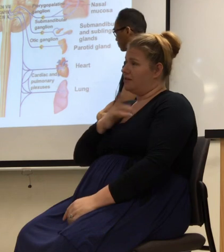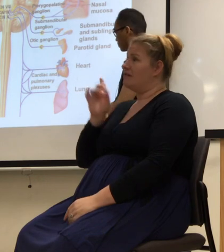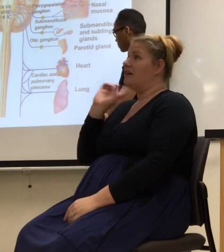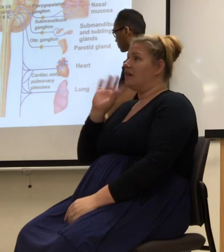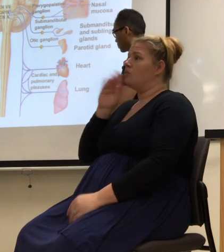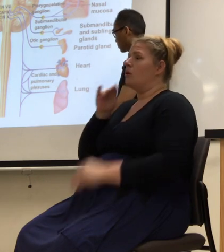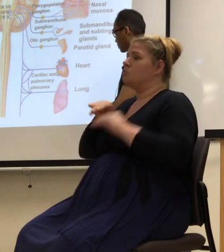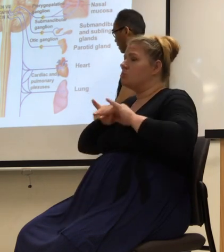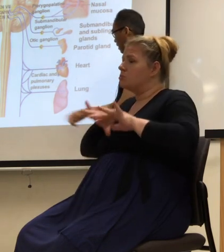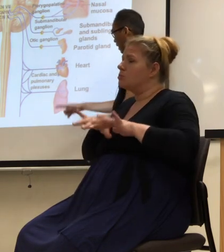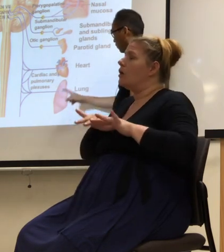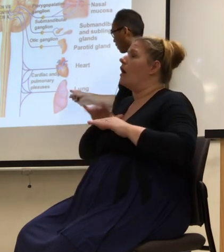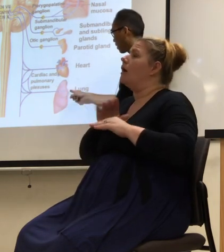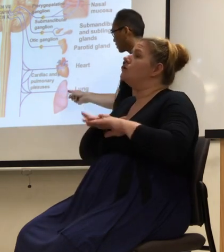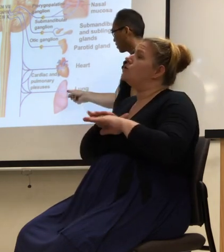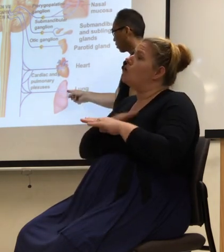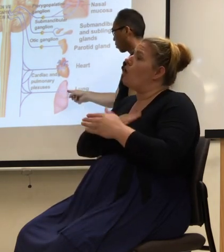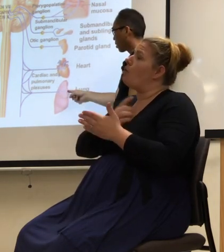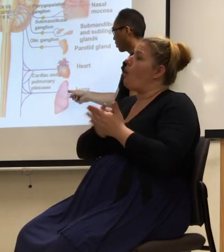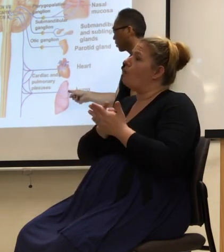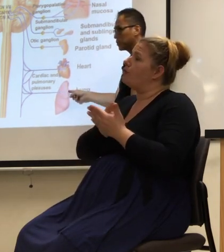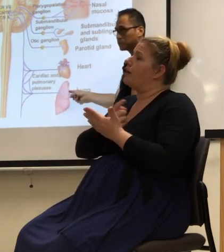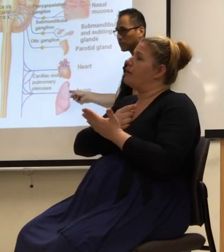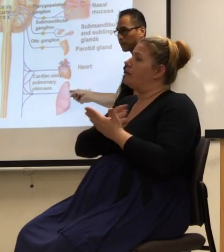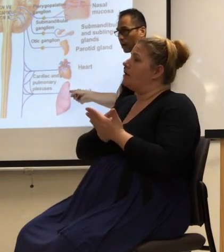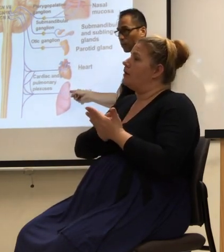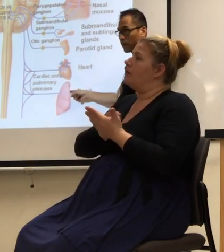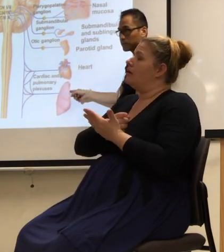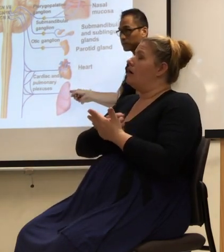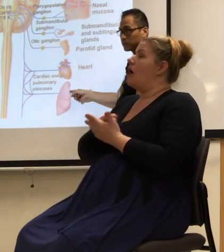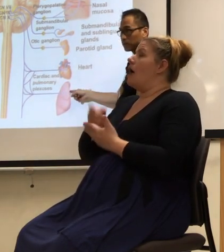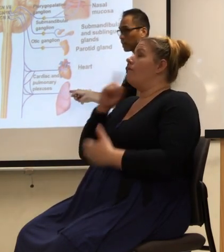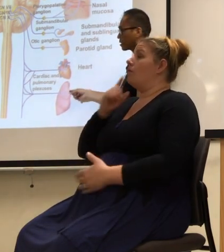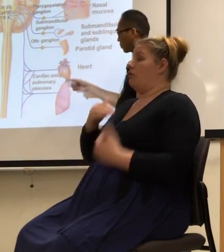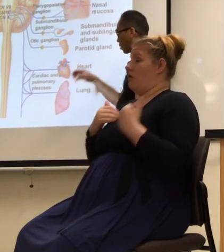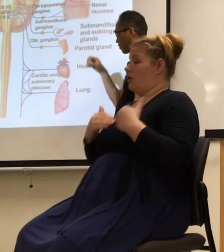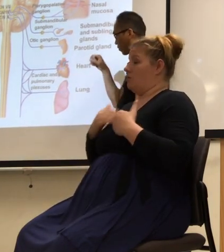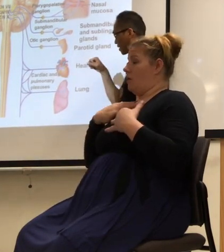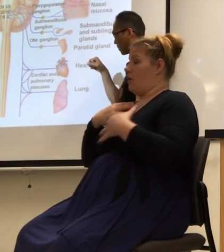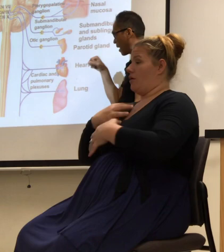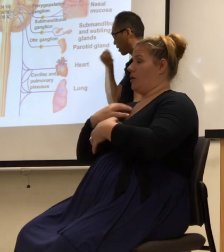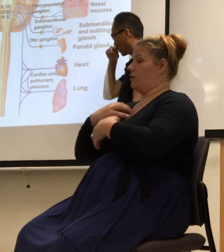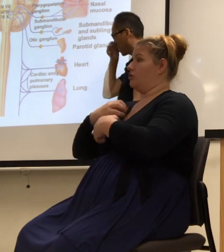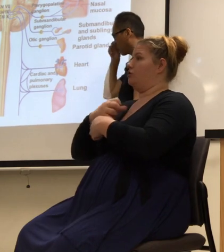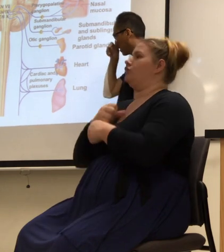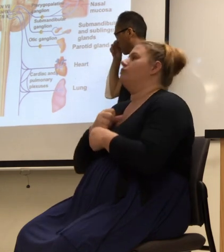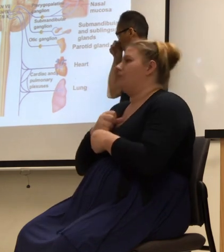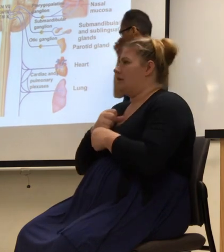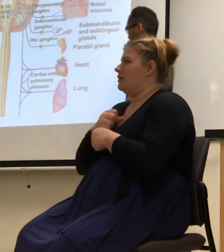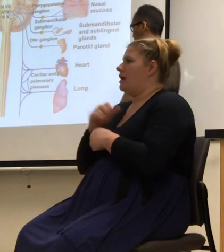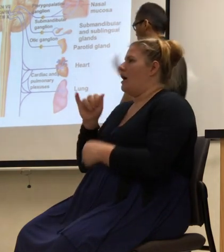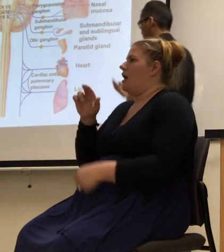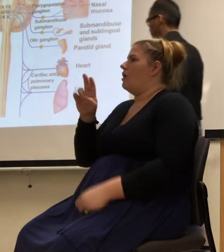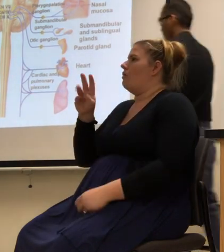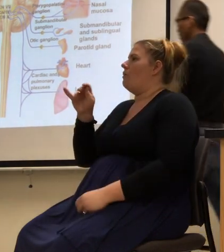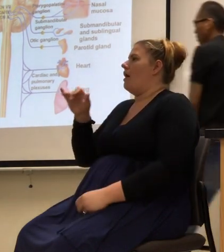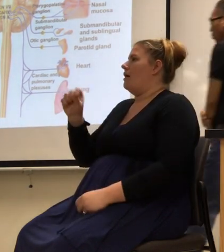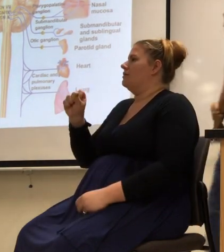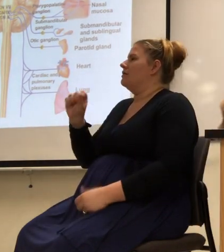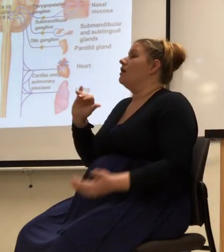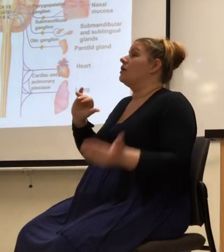down. And for lungs, it'll bronchoconstrict the airways. Not to the point of you're asthmatic, but as opposed